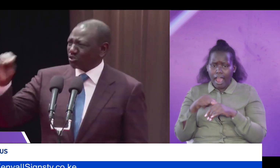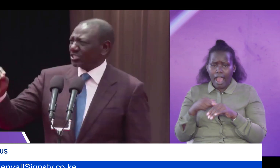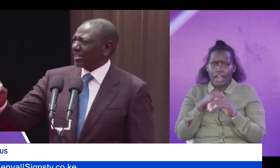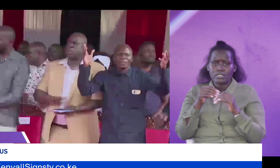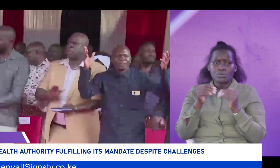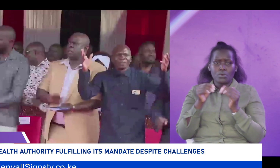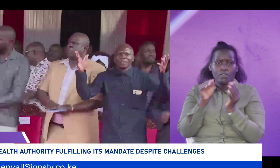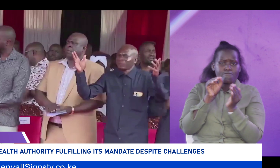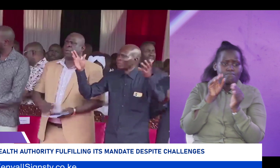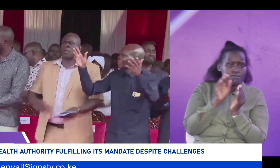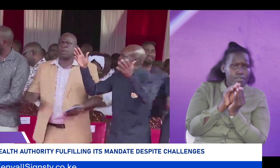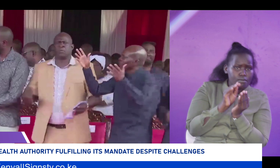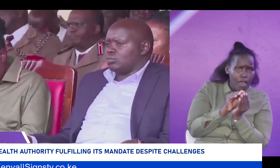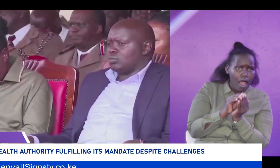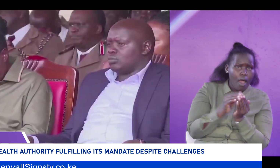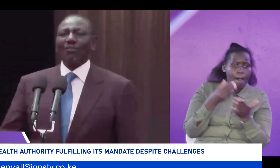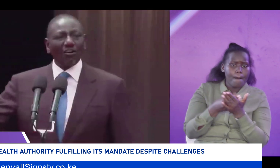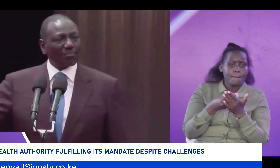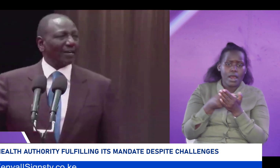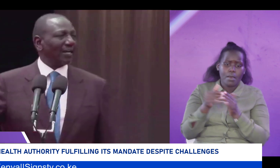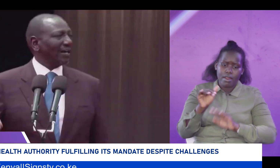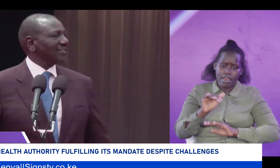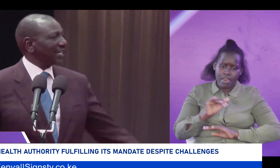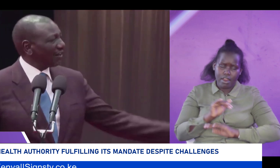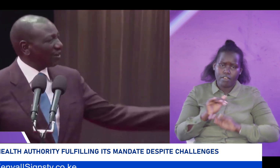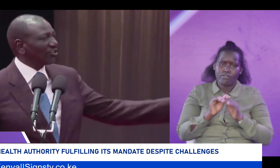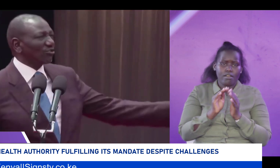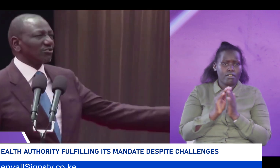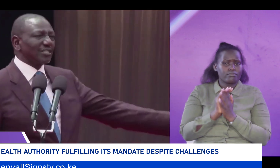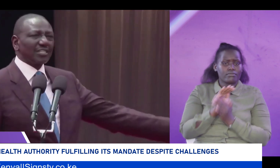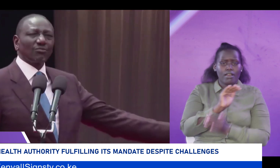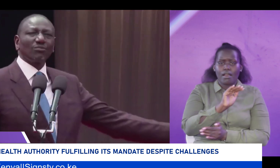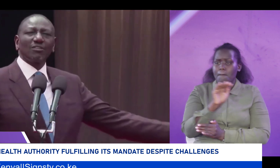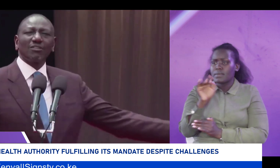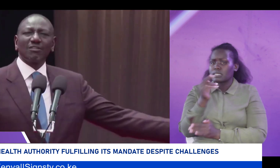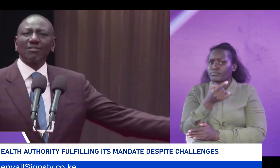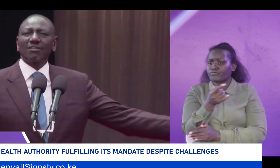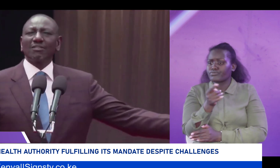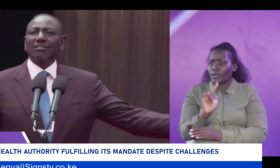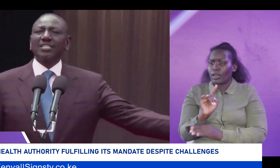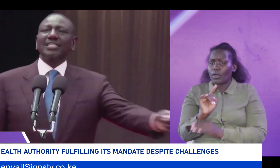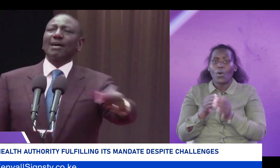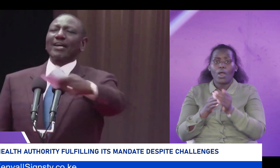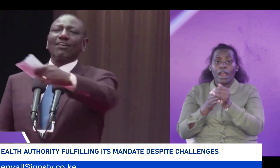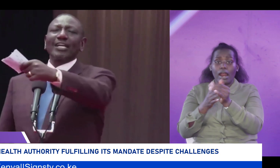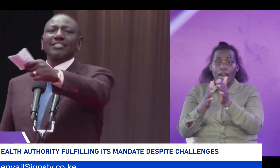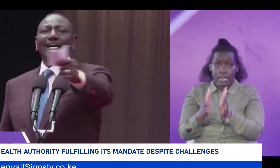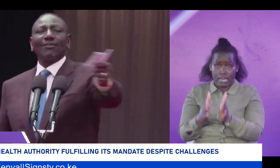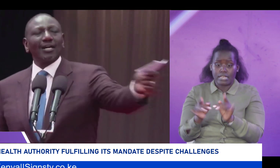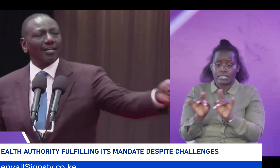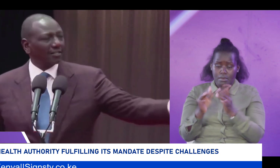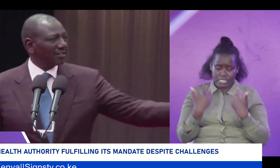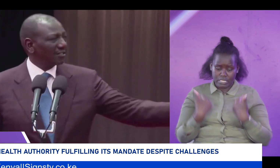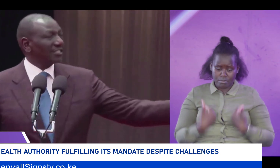kutosha. Na waomba hasa hawa viongozi wenzangu, shida hapana wananchi hawa, shida